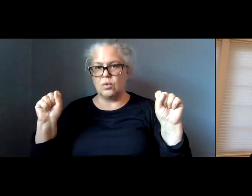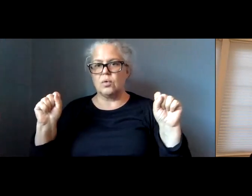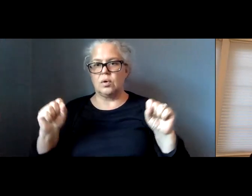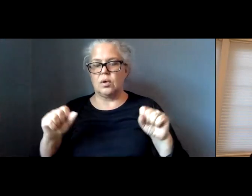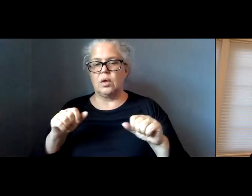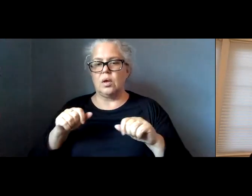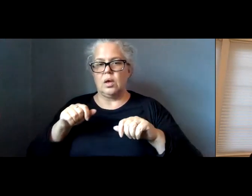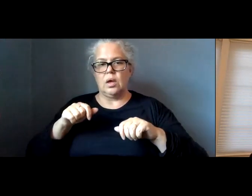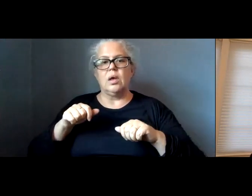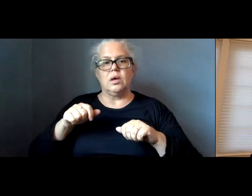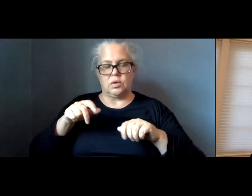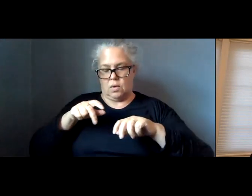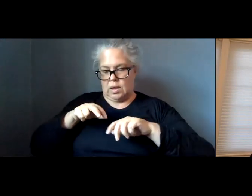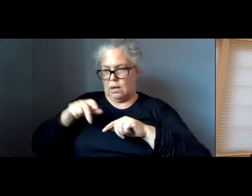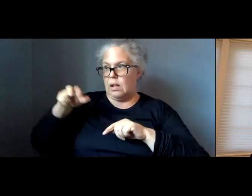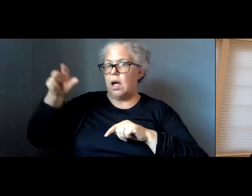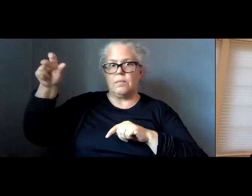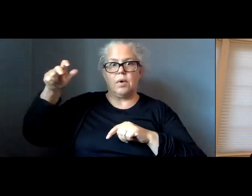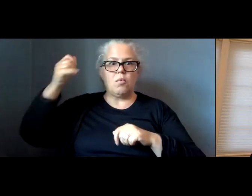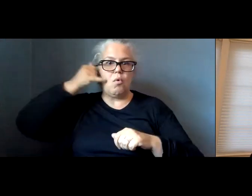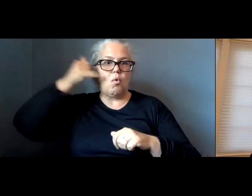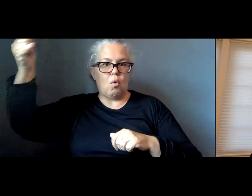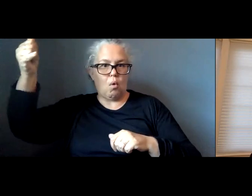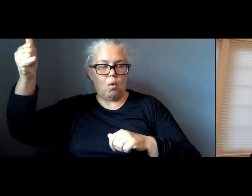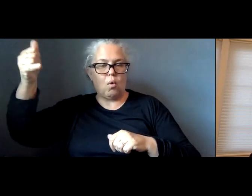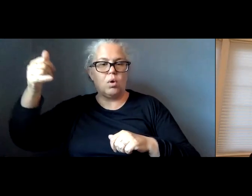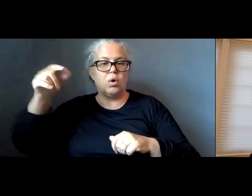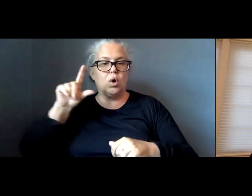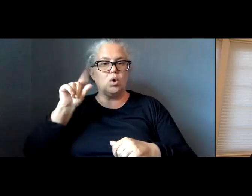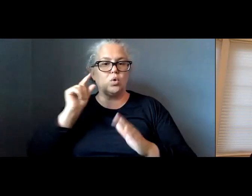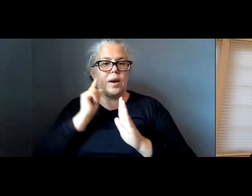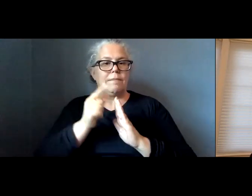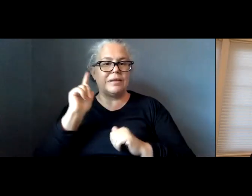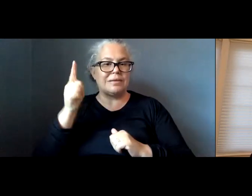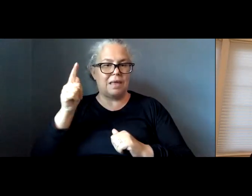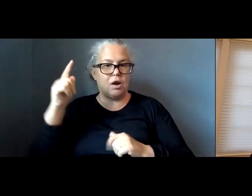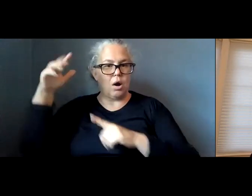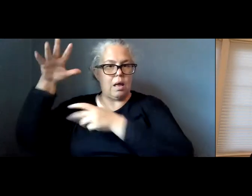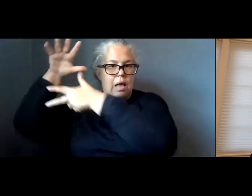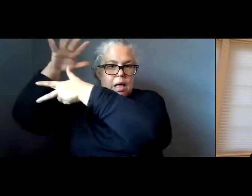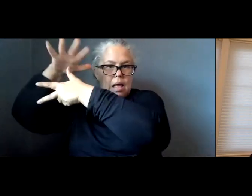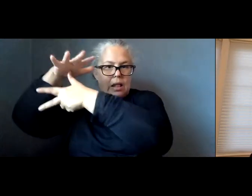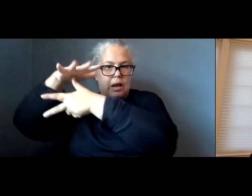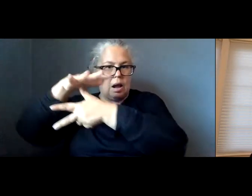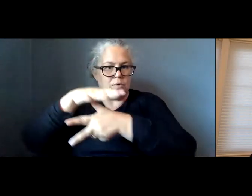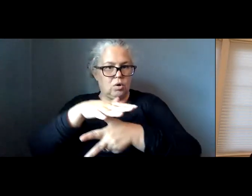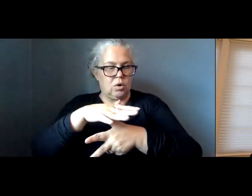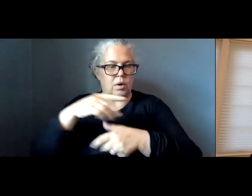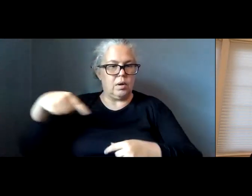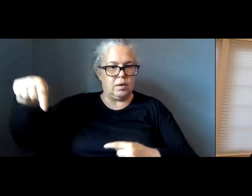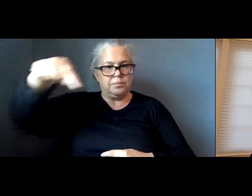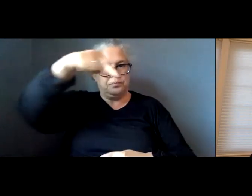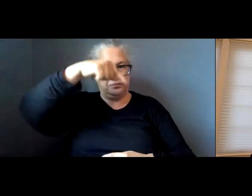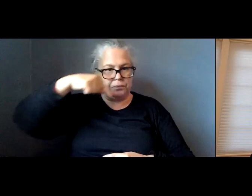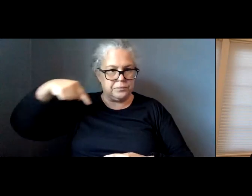was able to get mountain rescue. And about 20 minutes later, a helicopter came over, and it was circling around, but